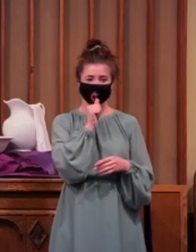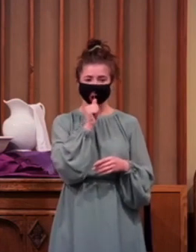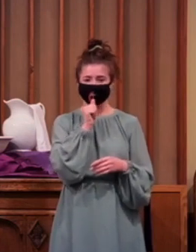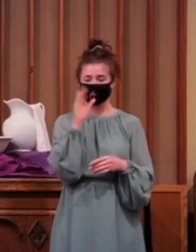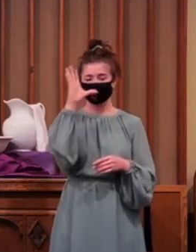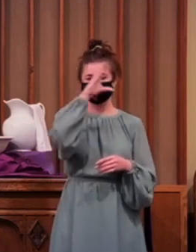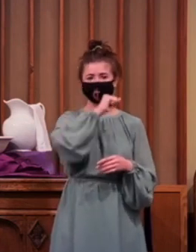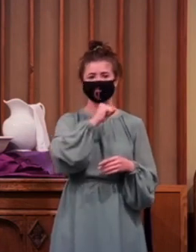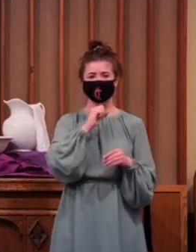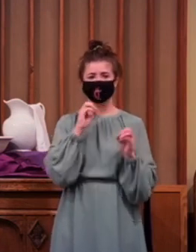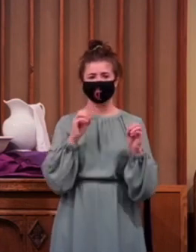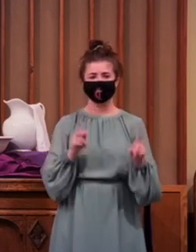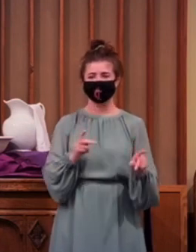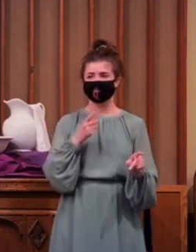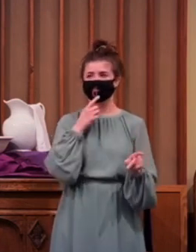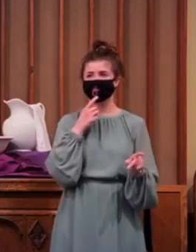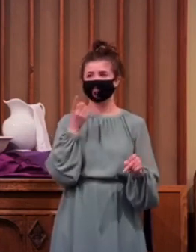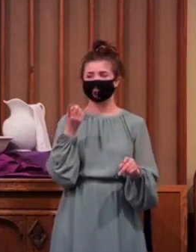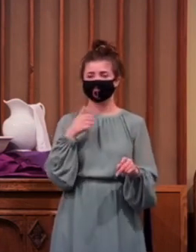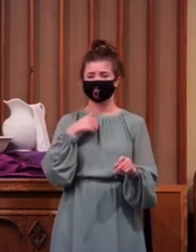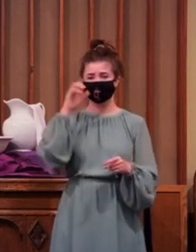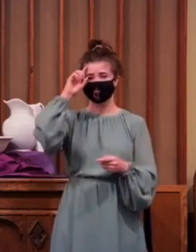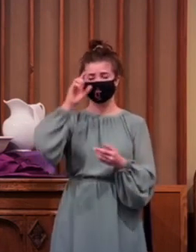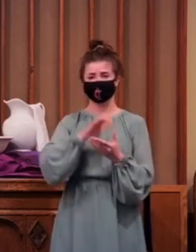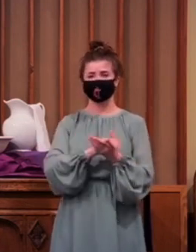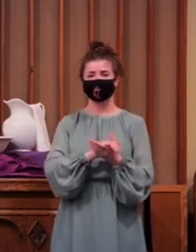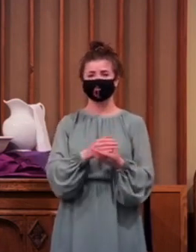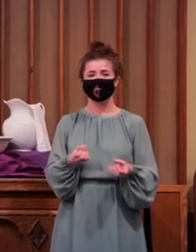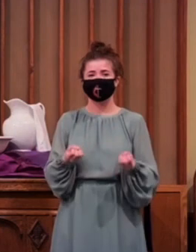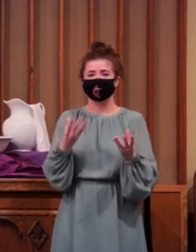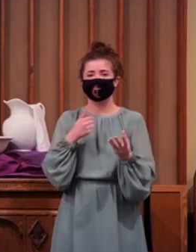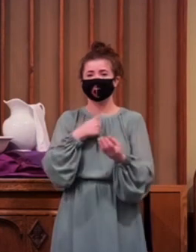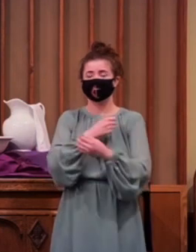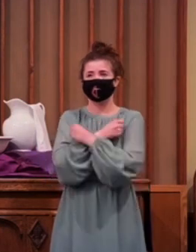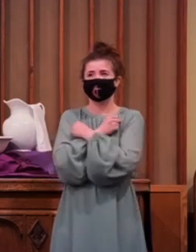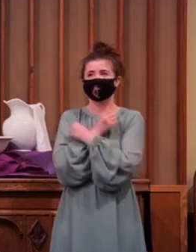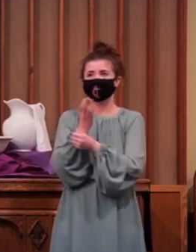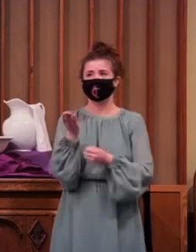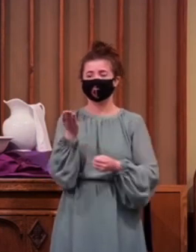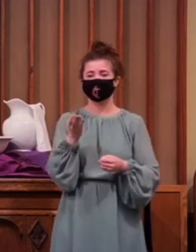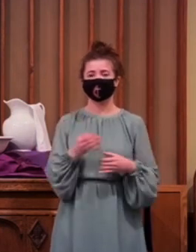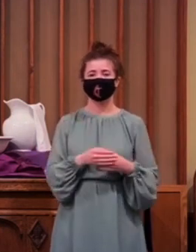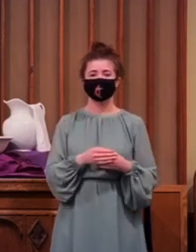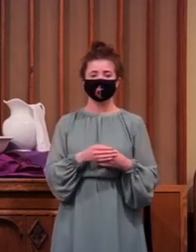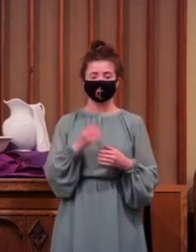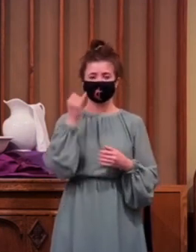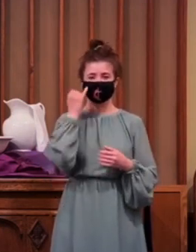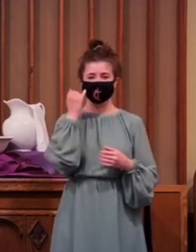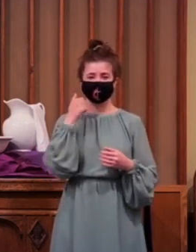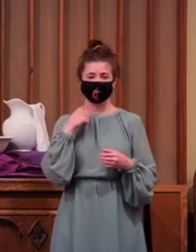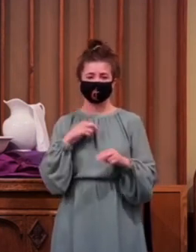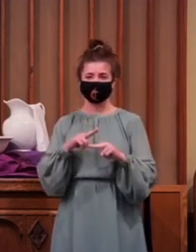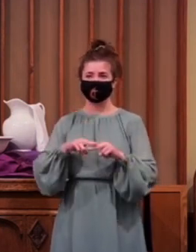opportunity to tell you what I believe and how much I love you. If I were to place myself at